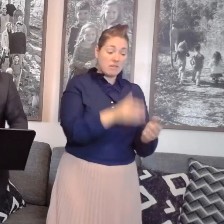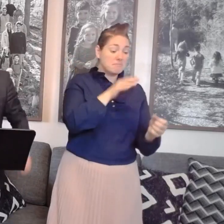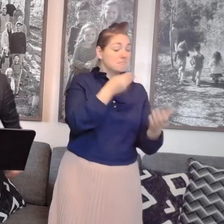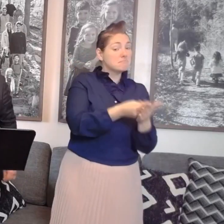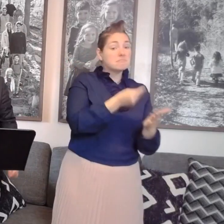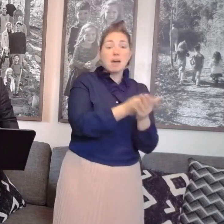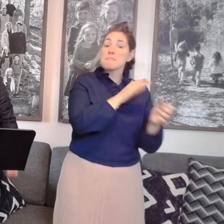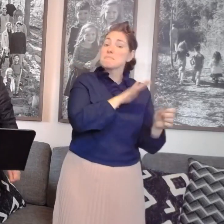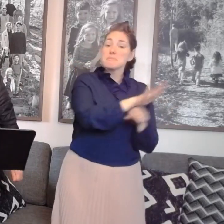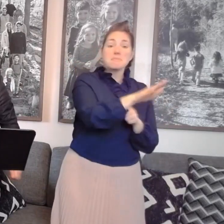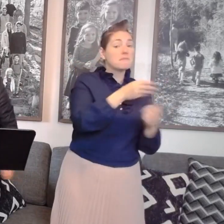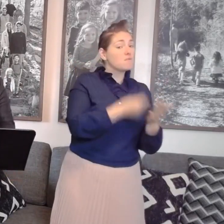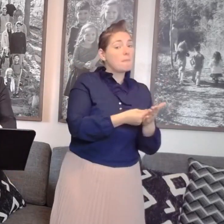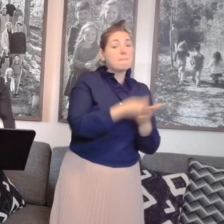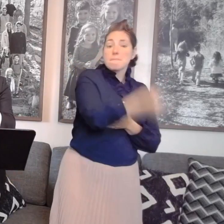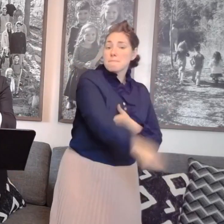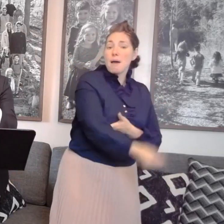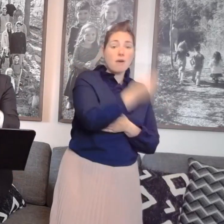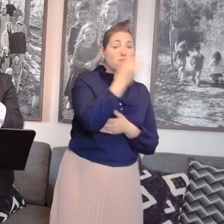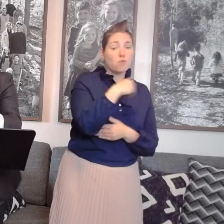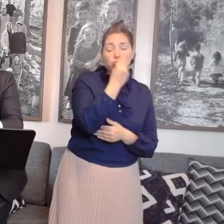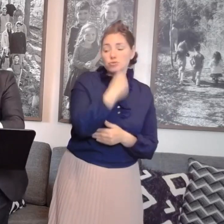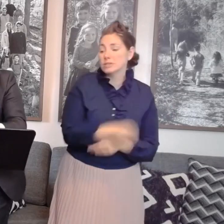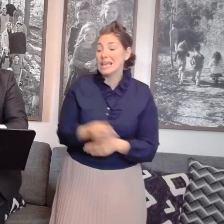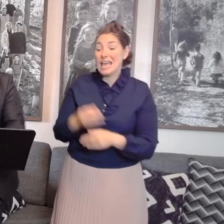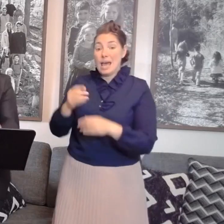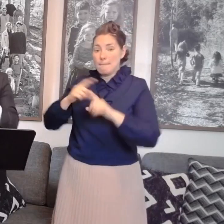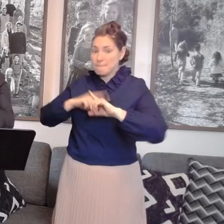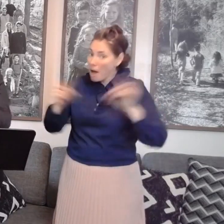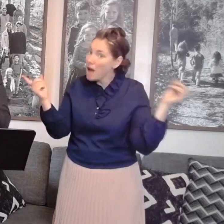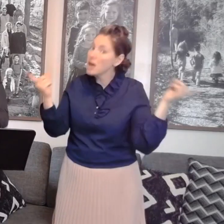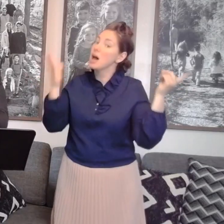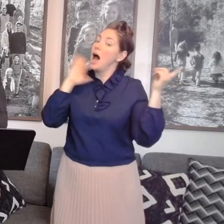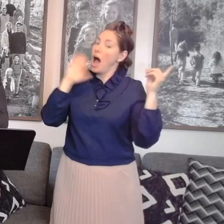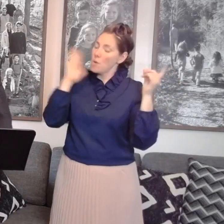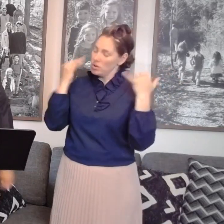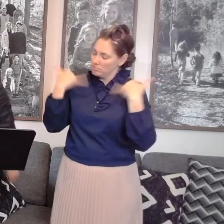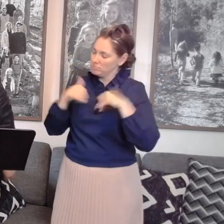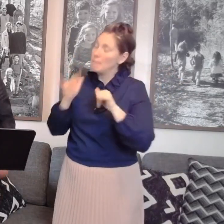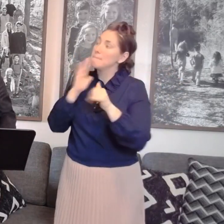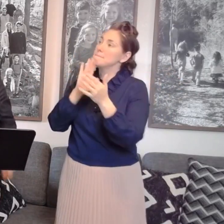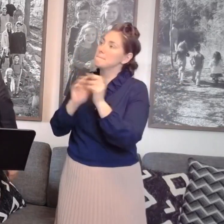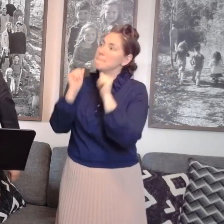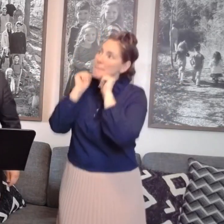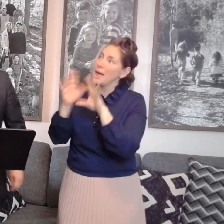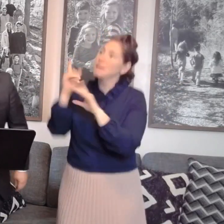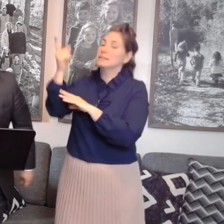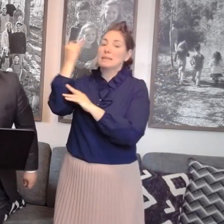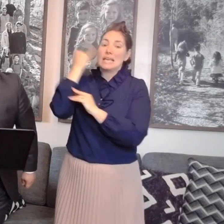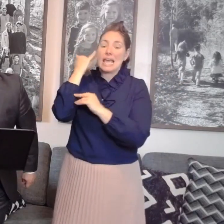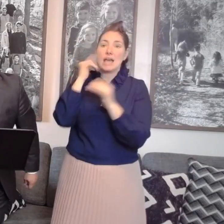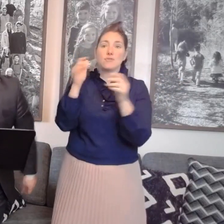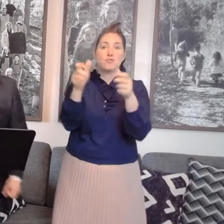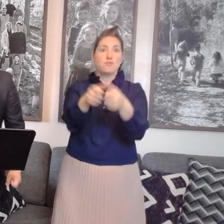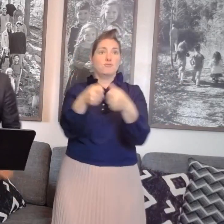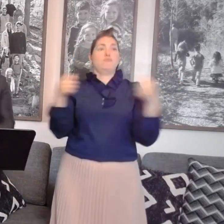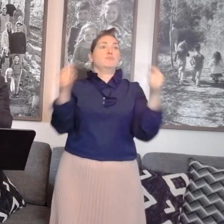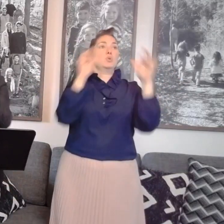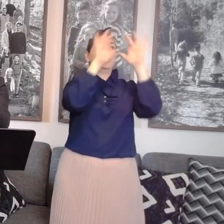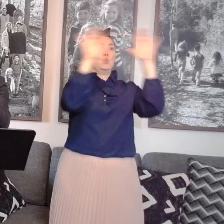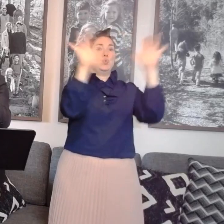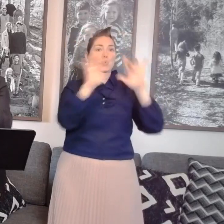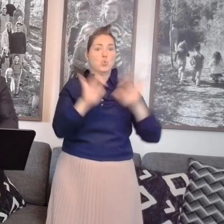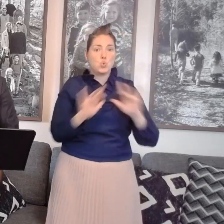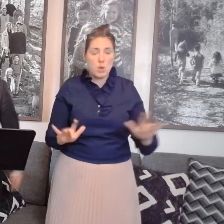groceries. And I'll bless Him if there's no groceries in the refrigerator. I will bless Him if